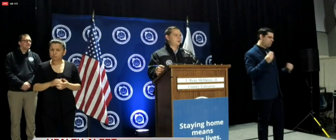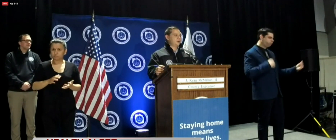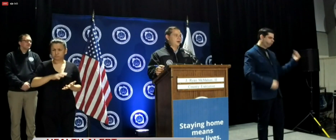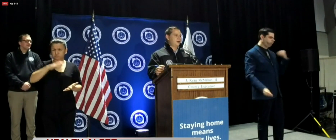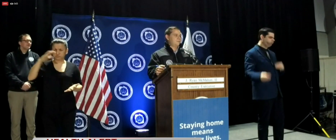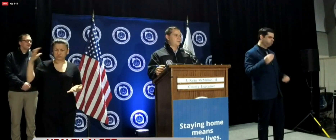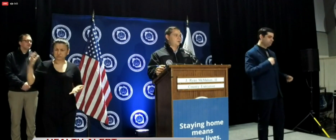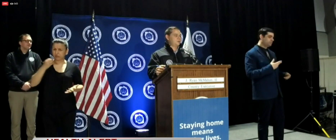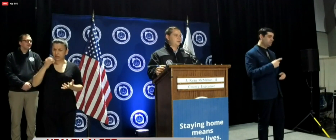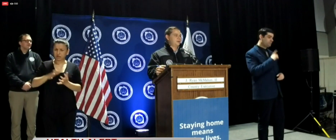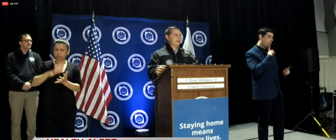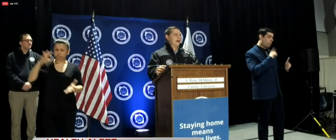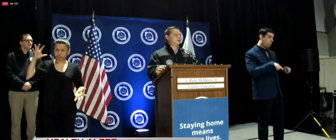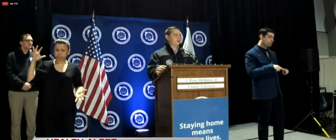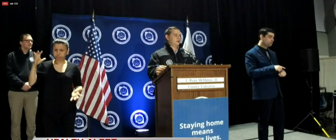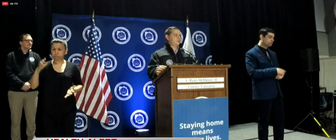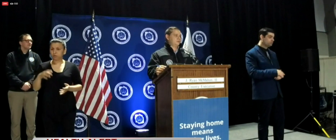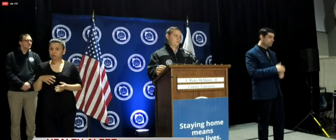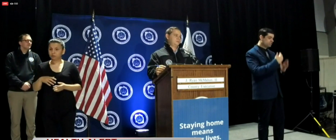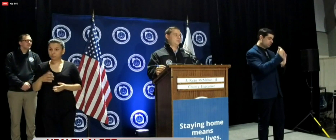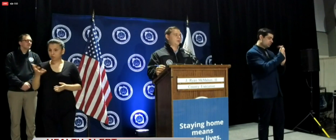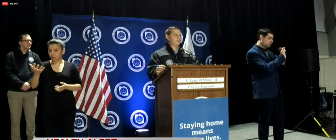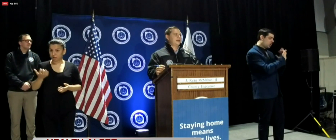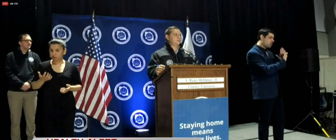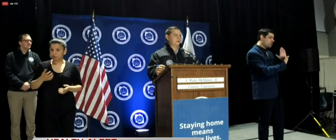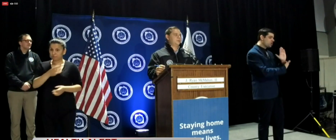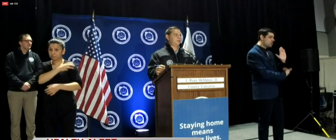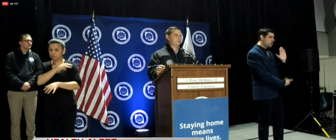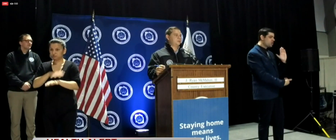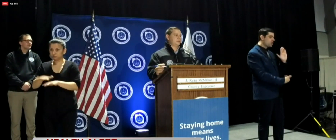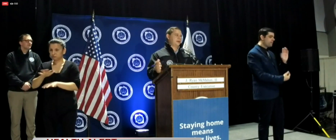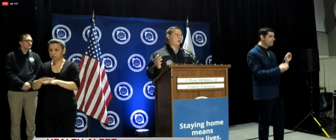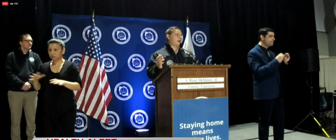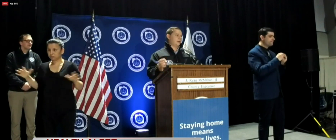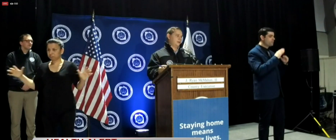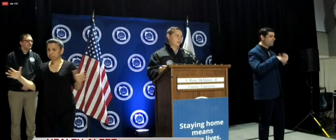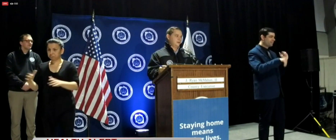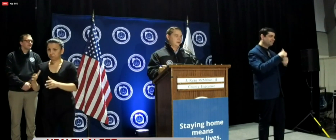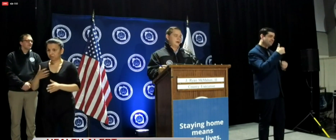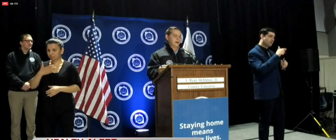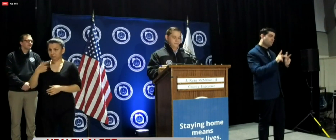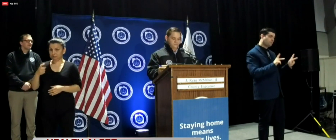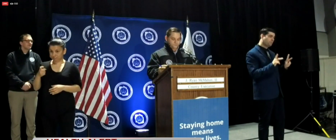assume there would be a gathering of more than 10 people. Let's put it that way.